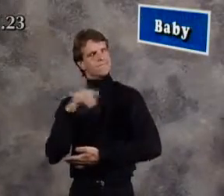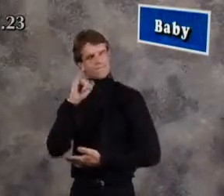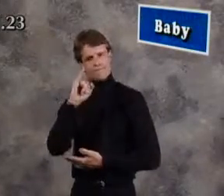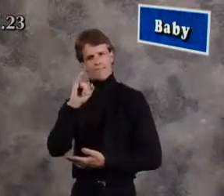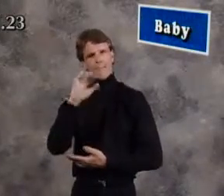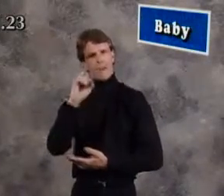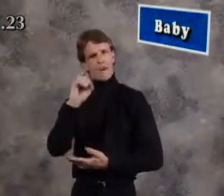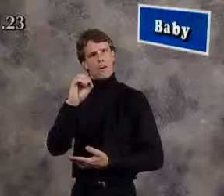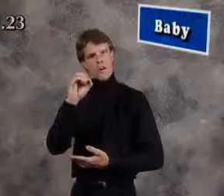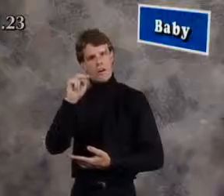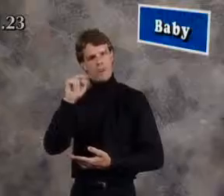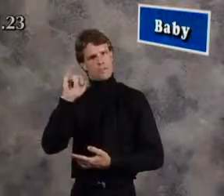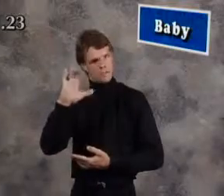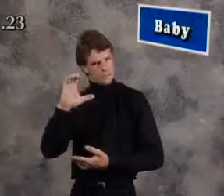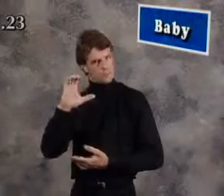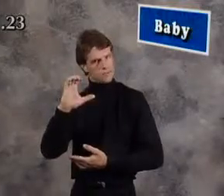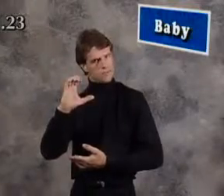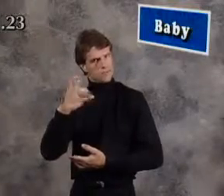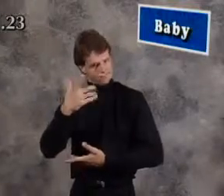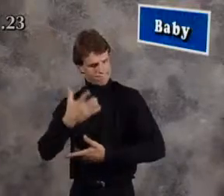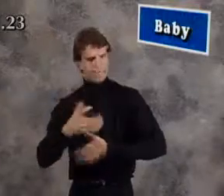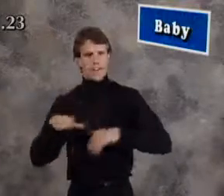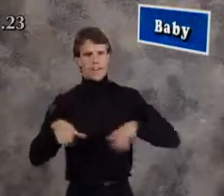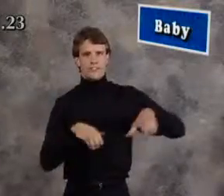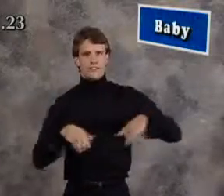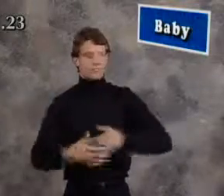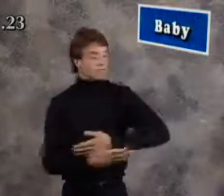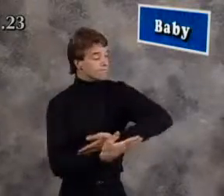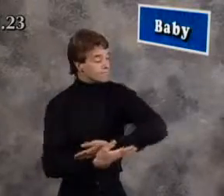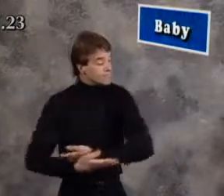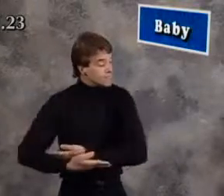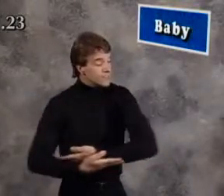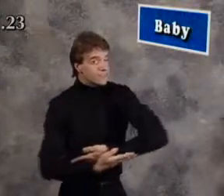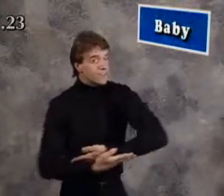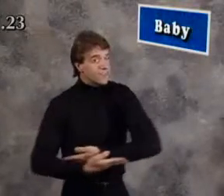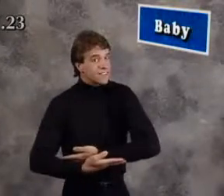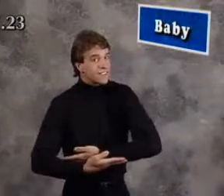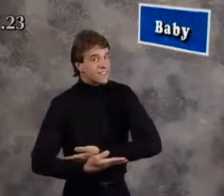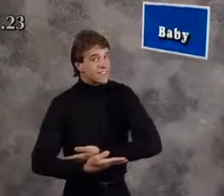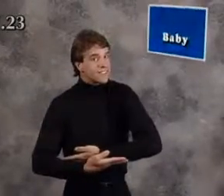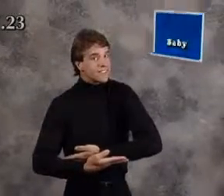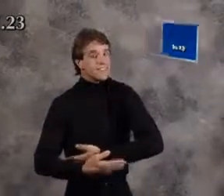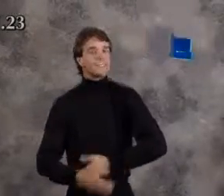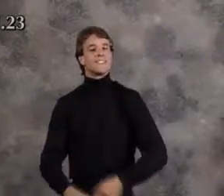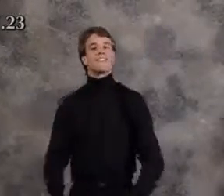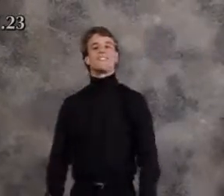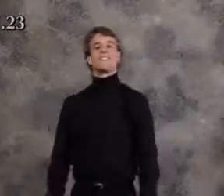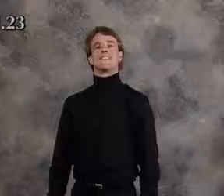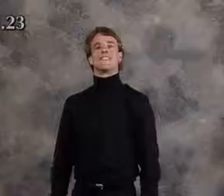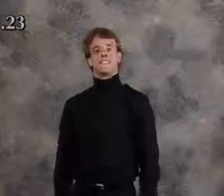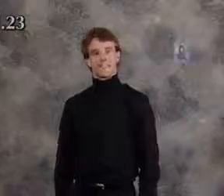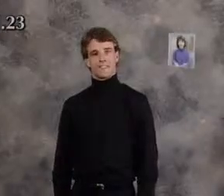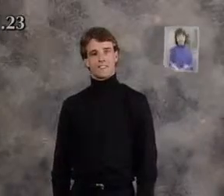This is an iconic sign depicting the holding of a baby. Baby.